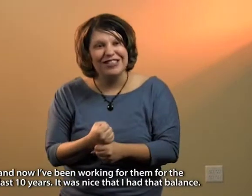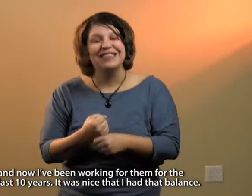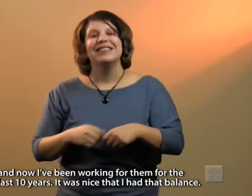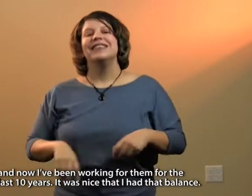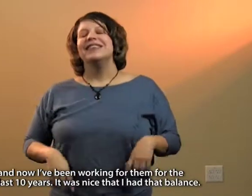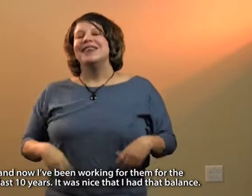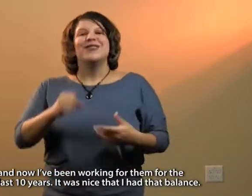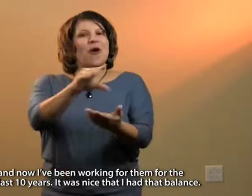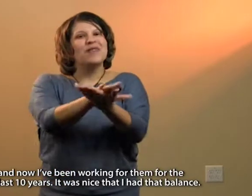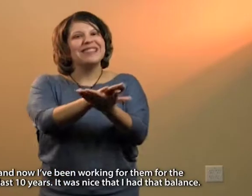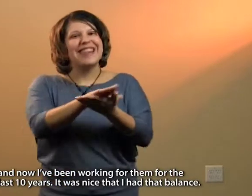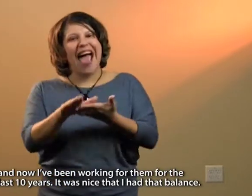years